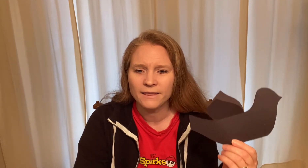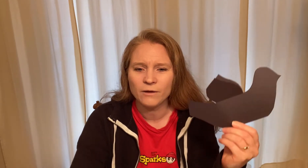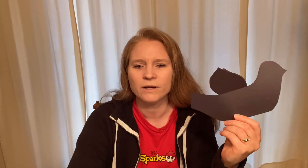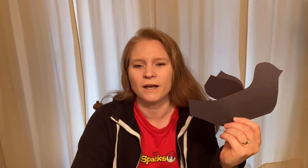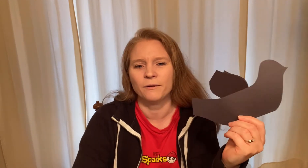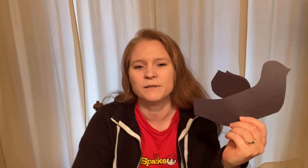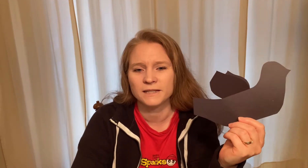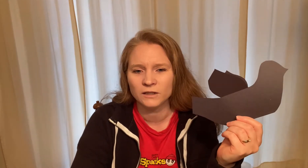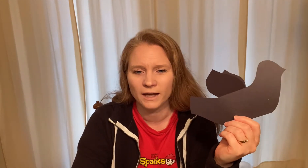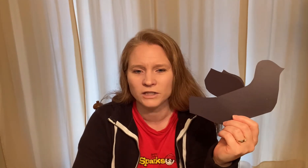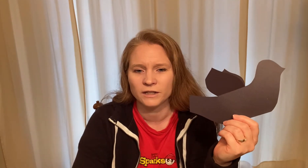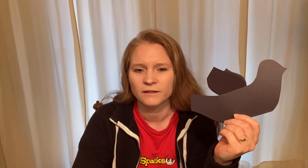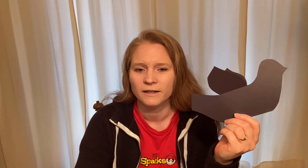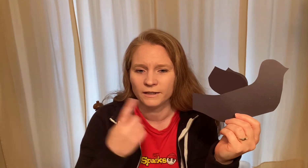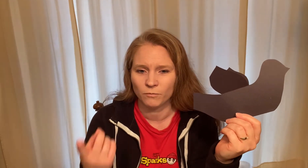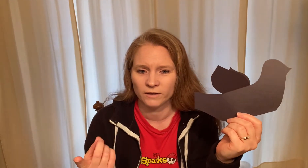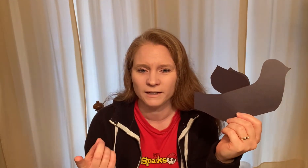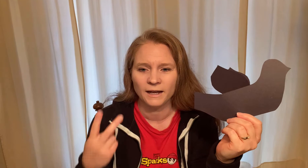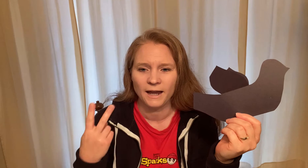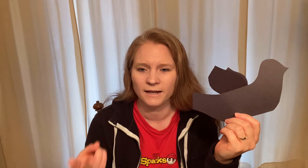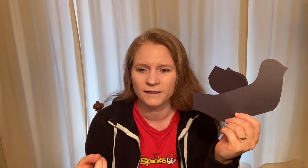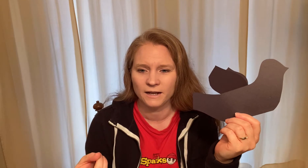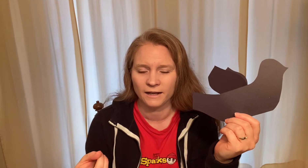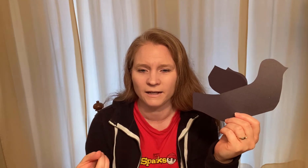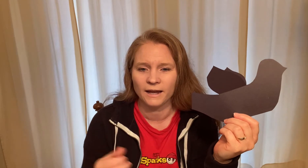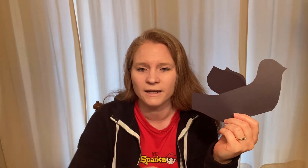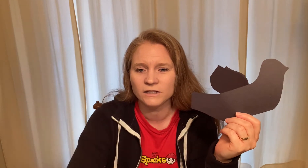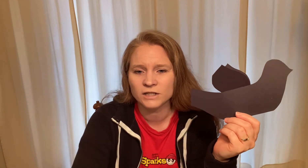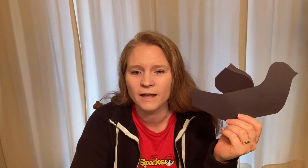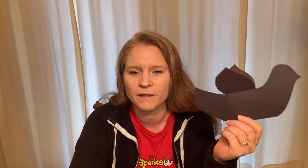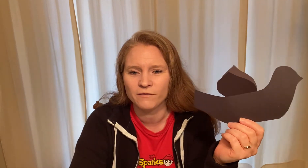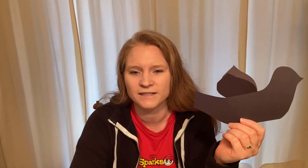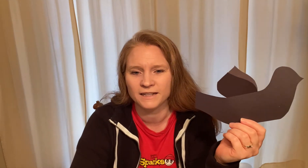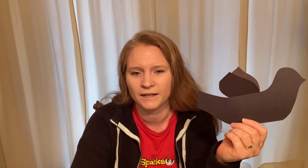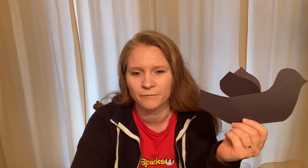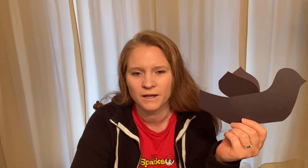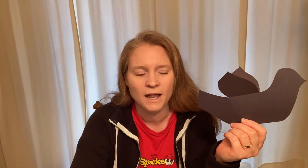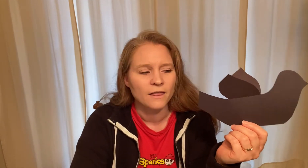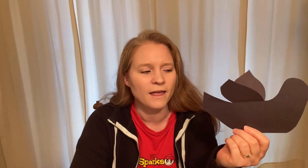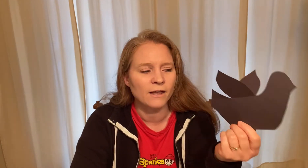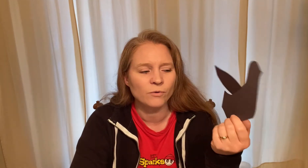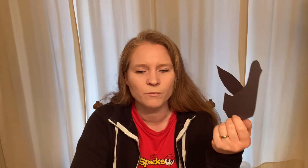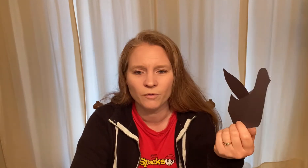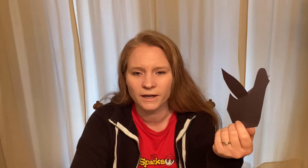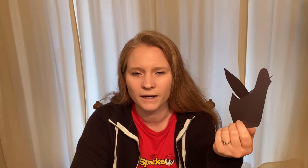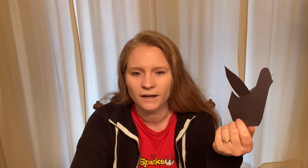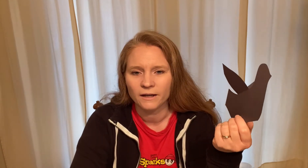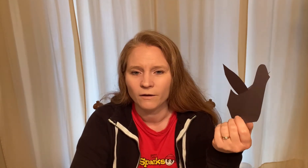would come see Elijah in the morning and in the night. And each time they visited him, they would bring